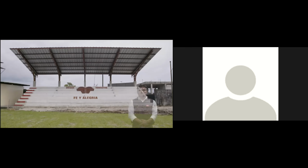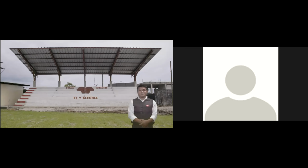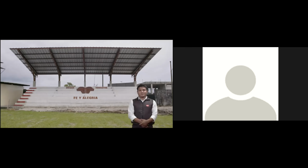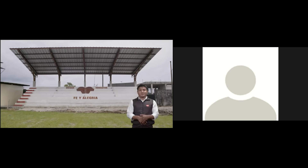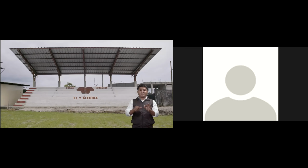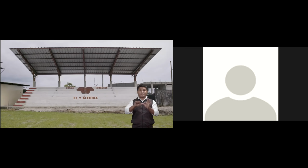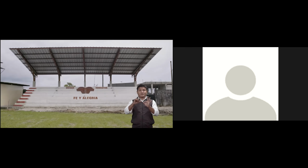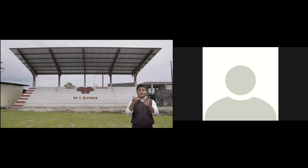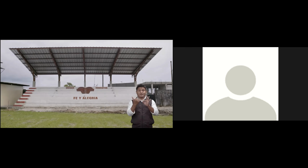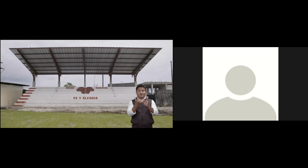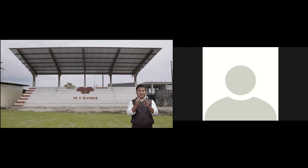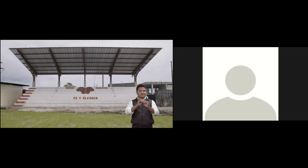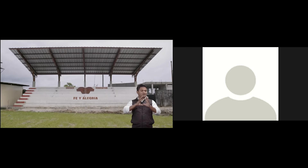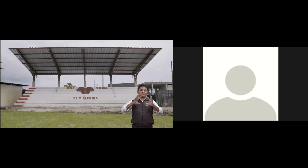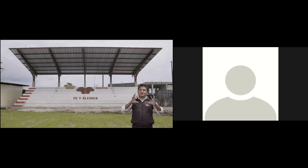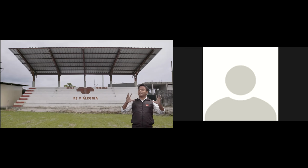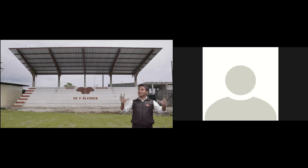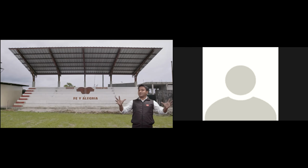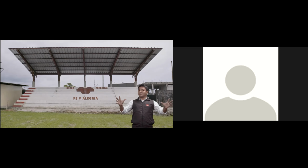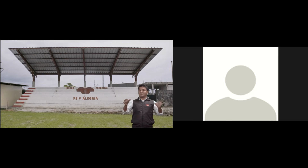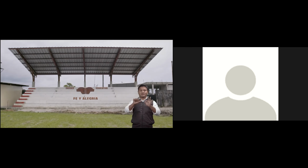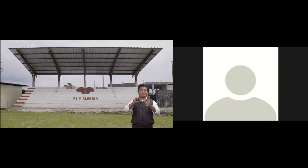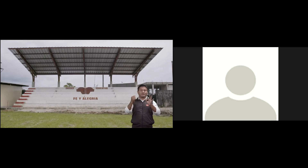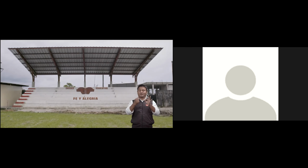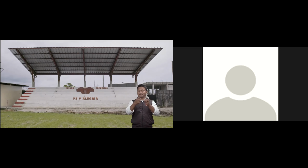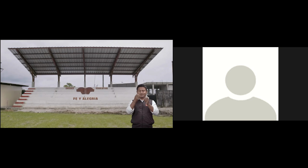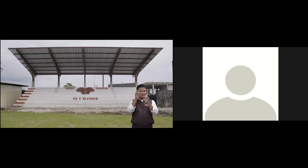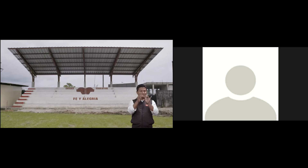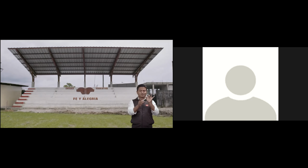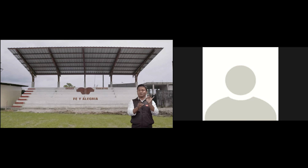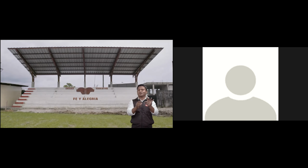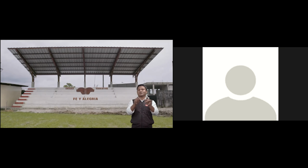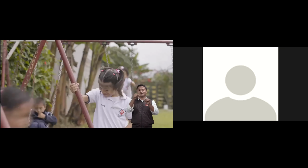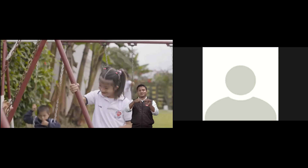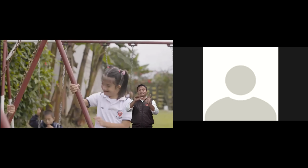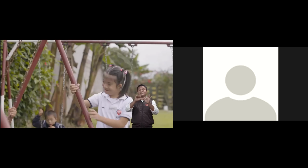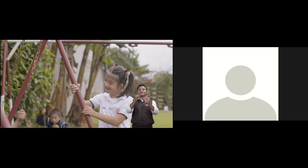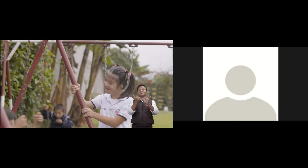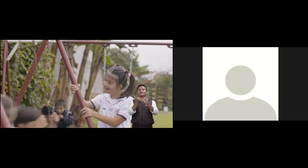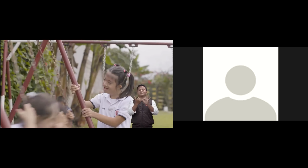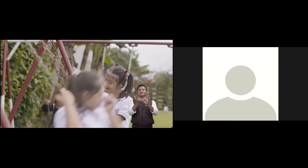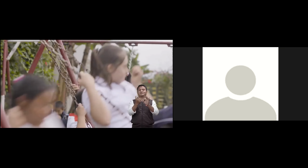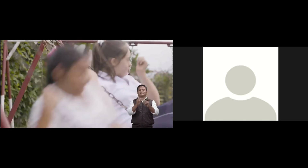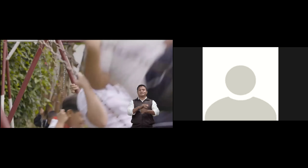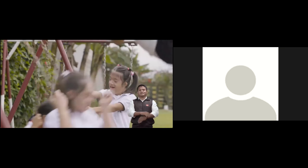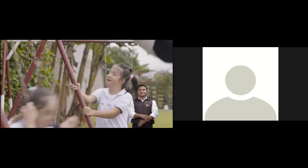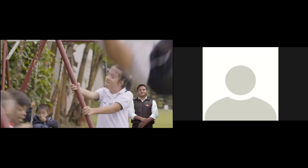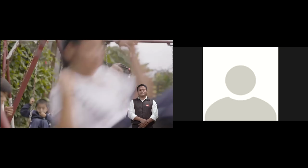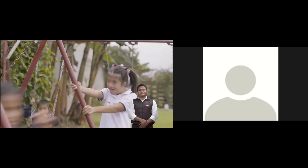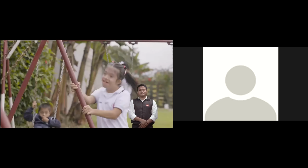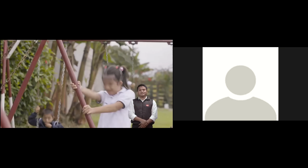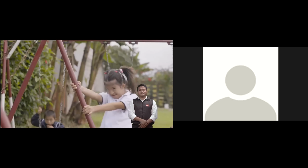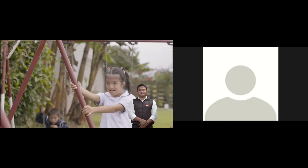Fe y alegría es enorme. Fe y alegría es enormous. It's really